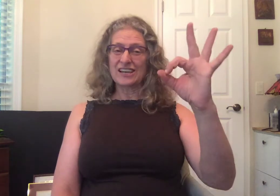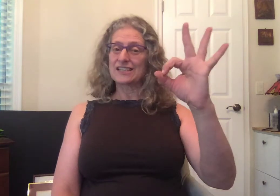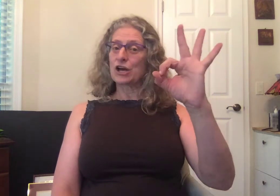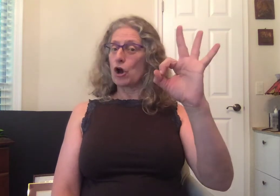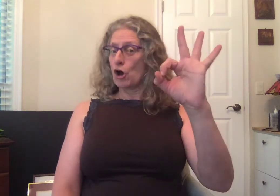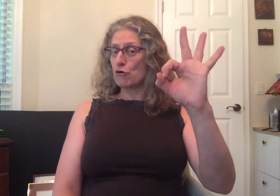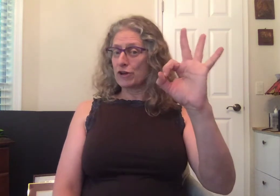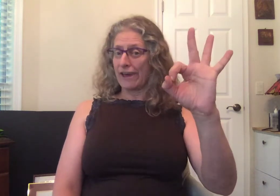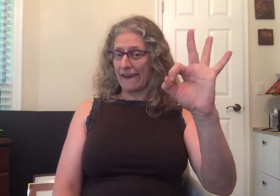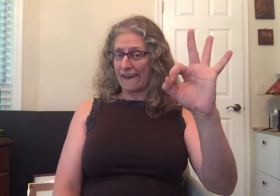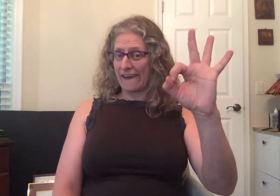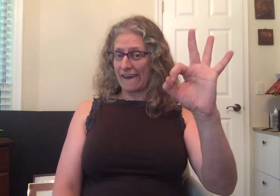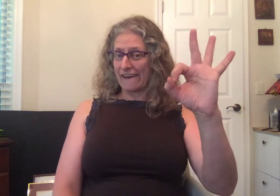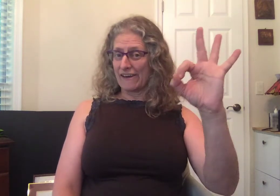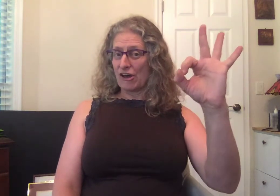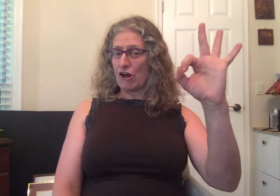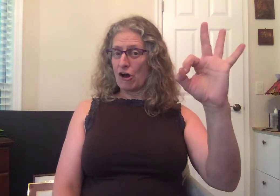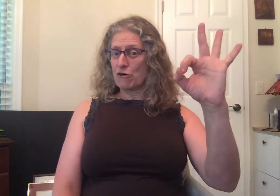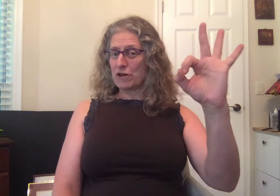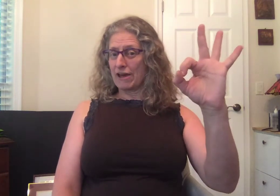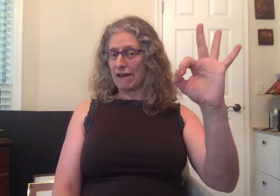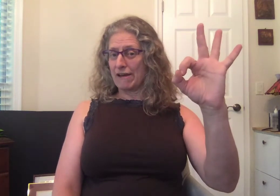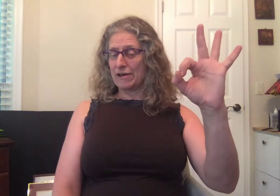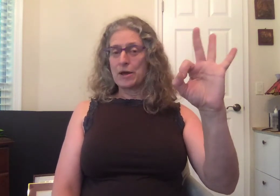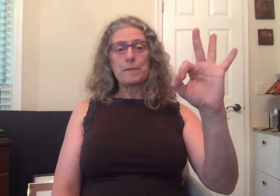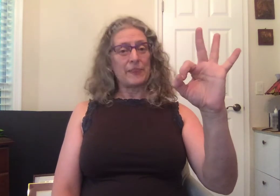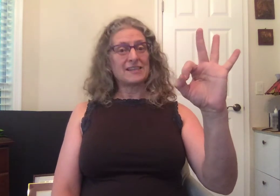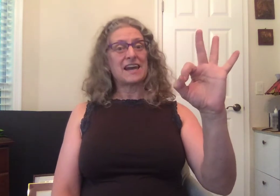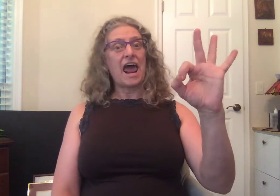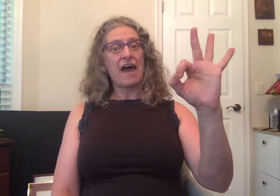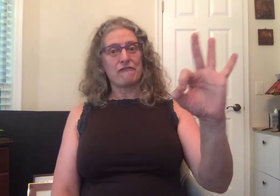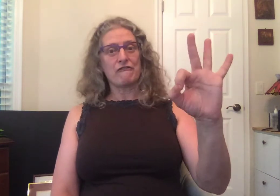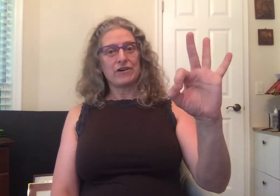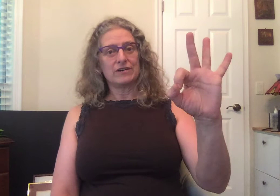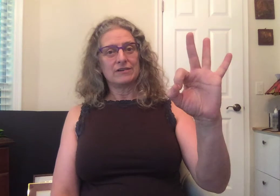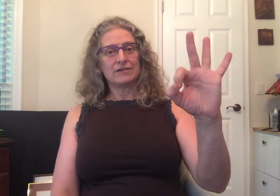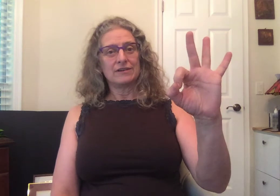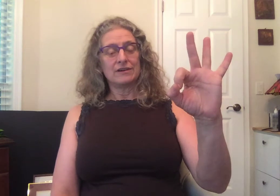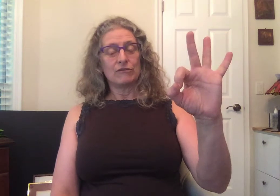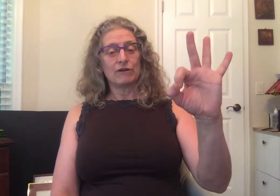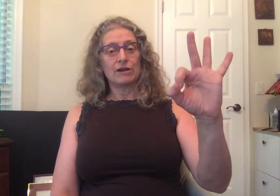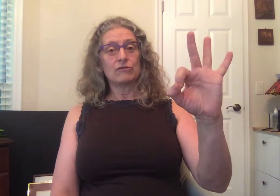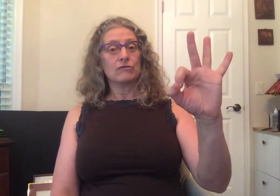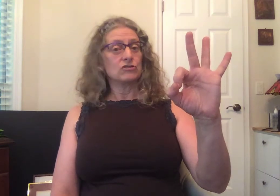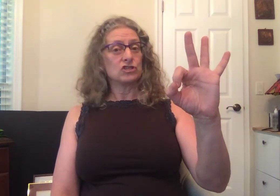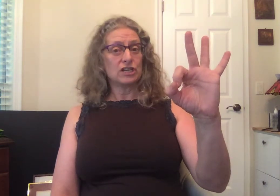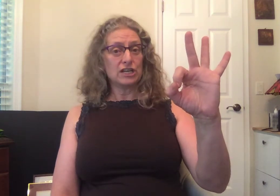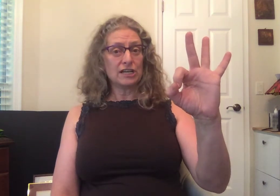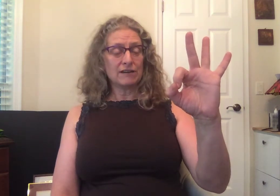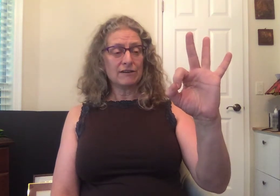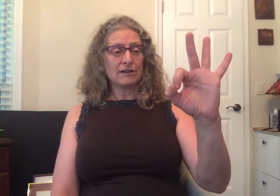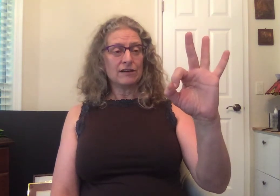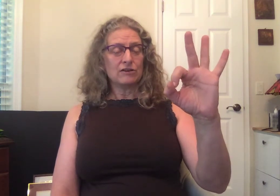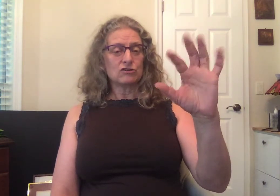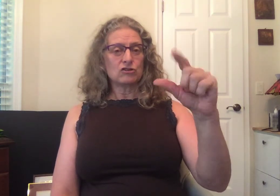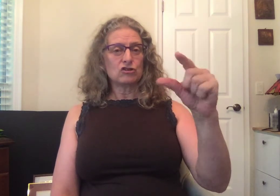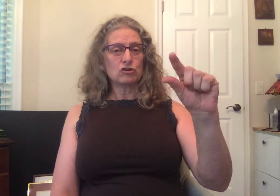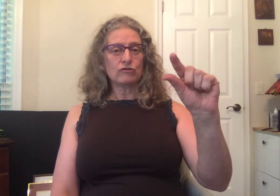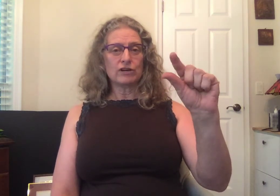saying, okay, okay. That's an F. Ready? G, it's just two fingers,